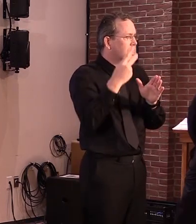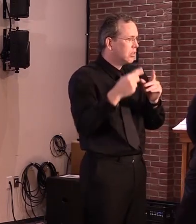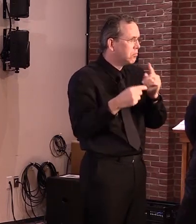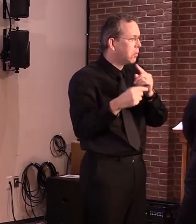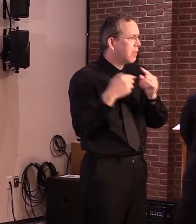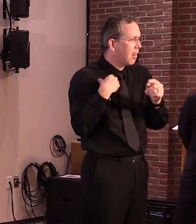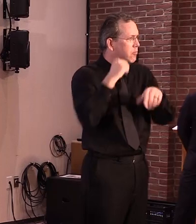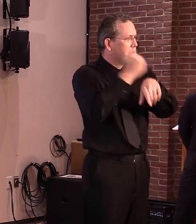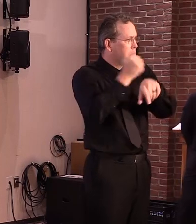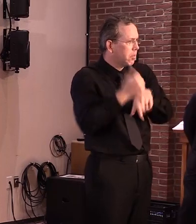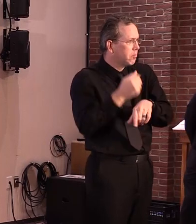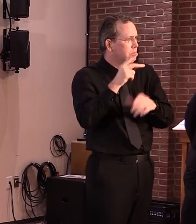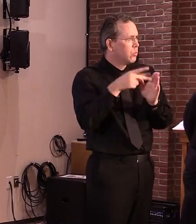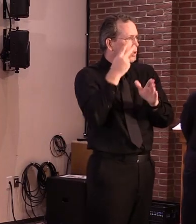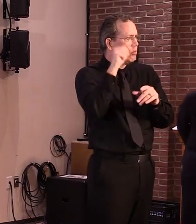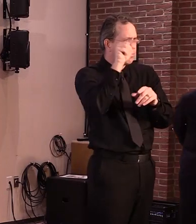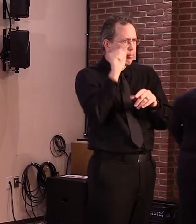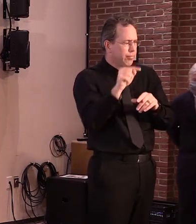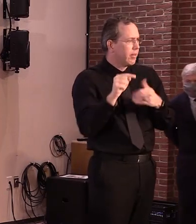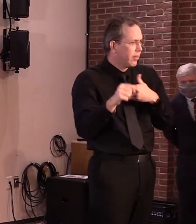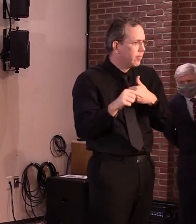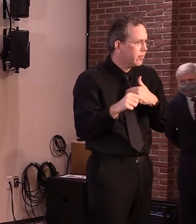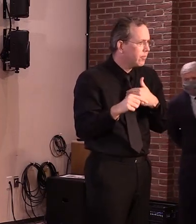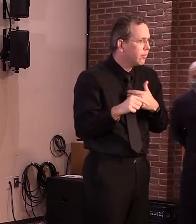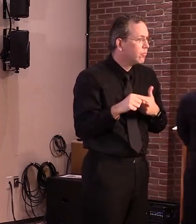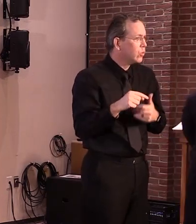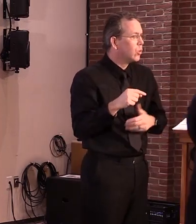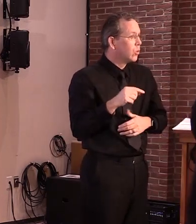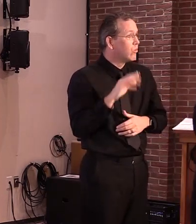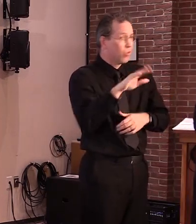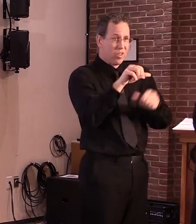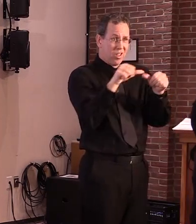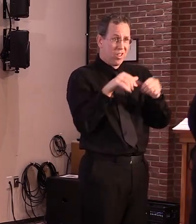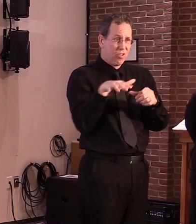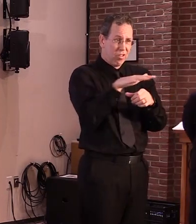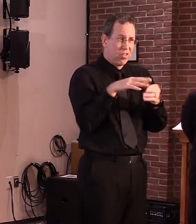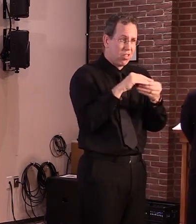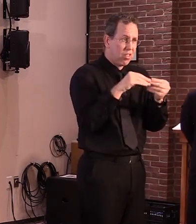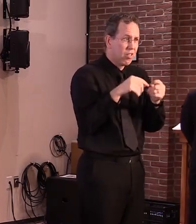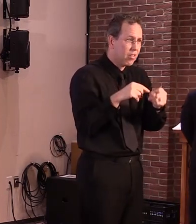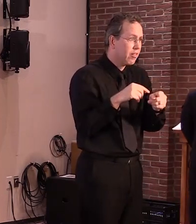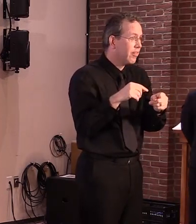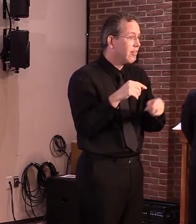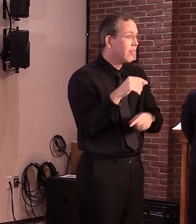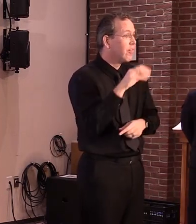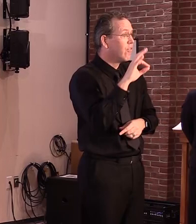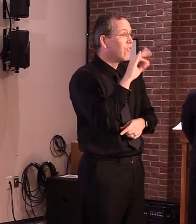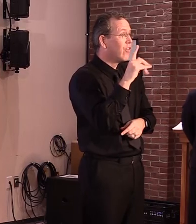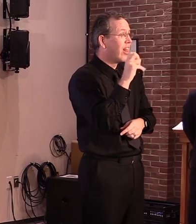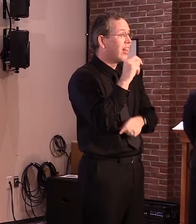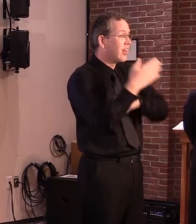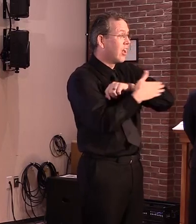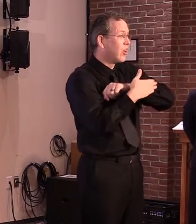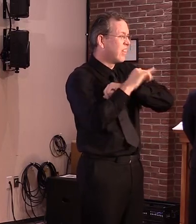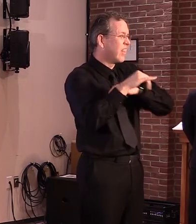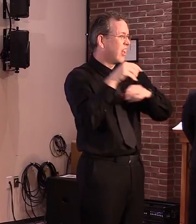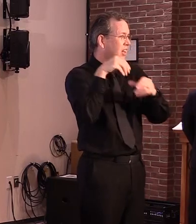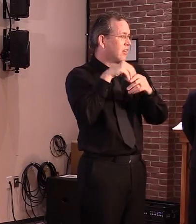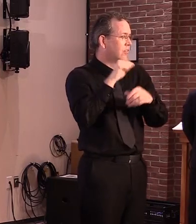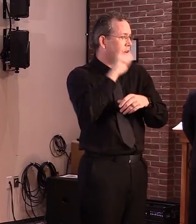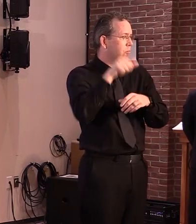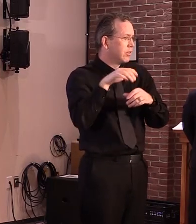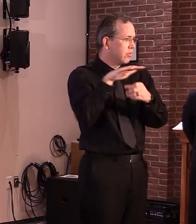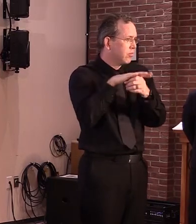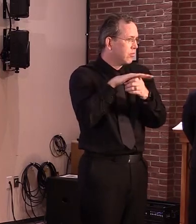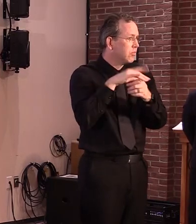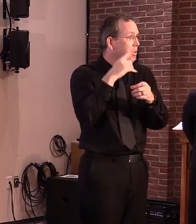be helpful in determining just what you're getting at. Is it prevalent in the community when we do additional testing? And I think